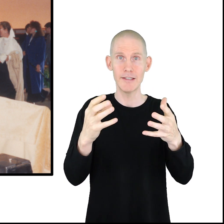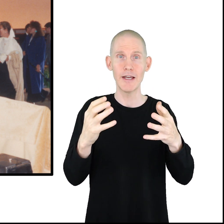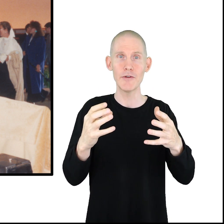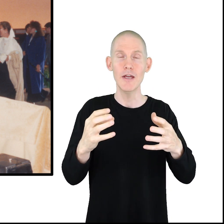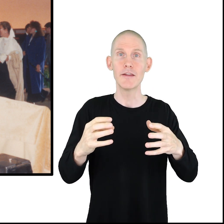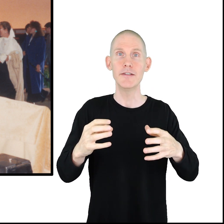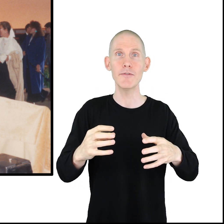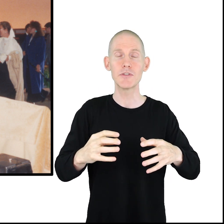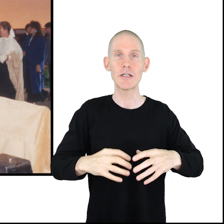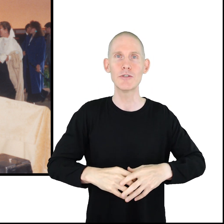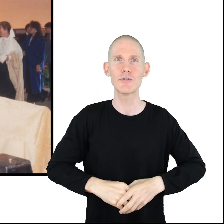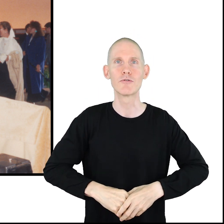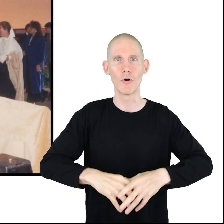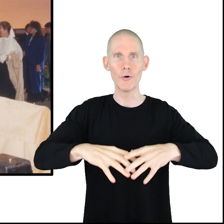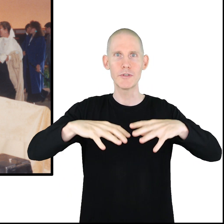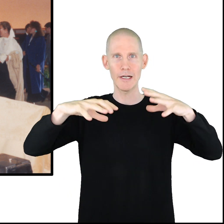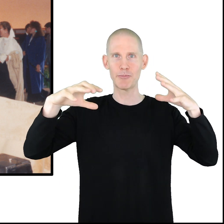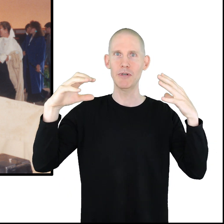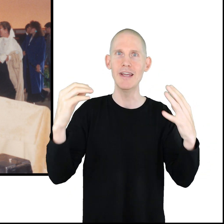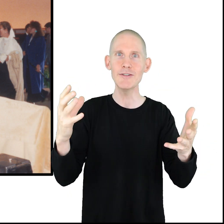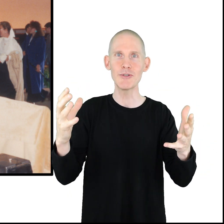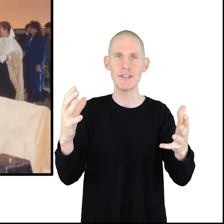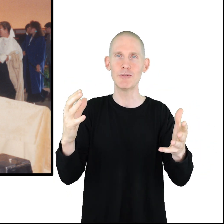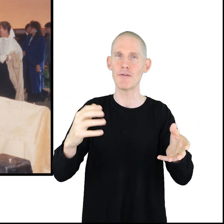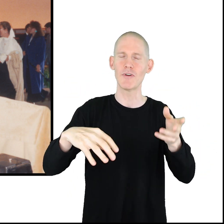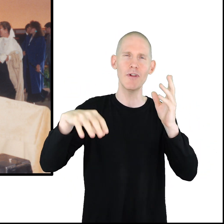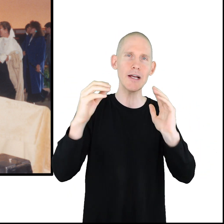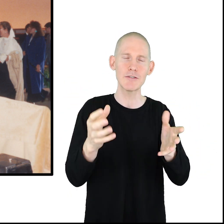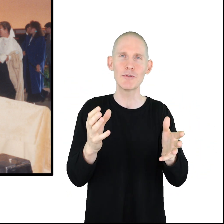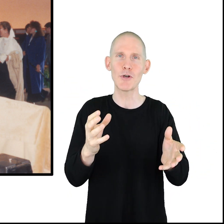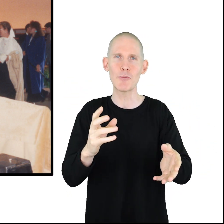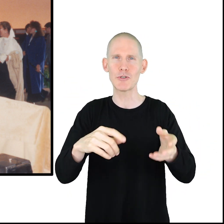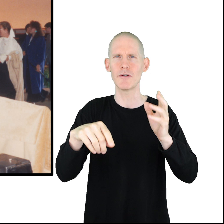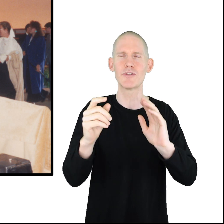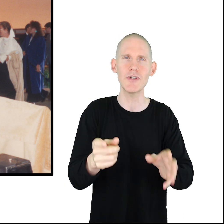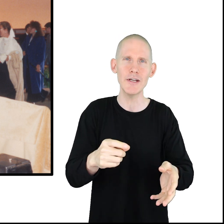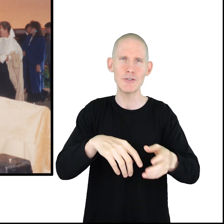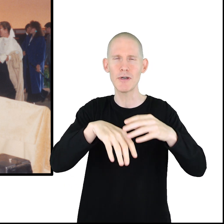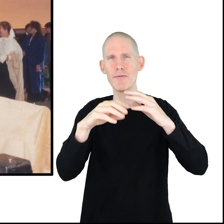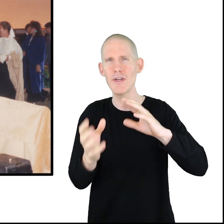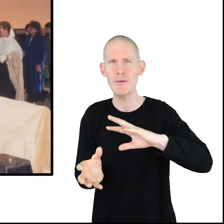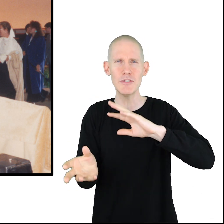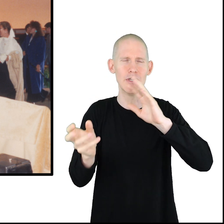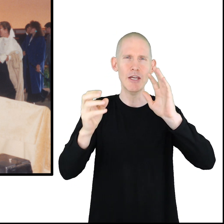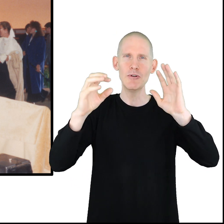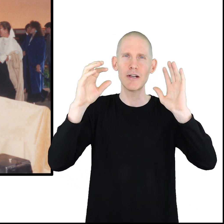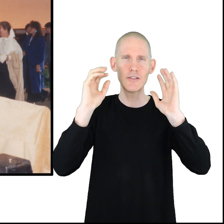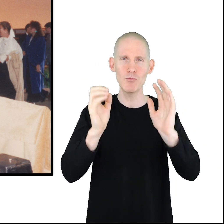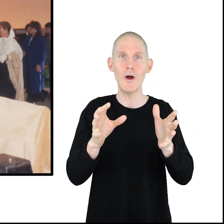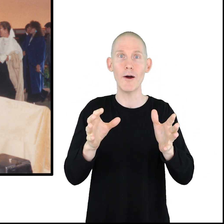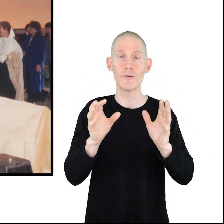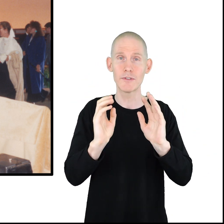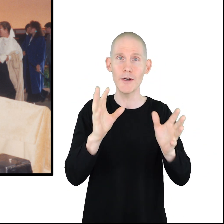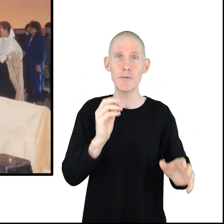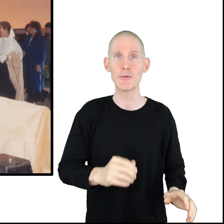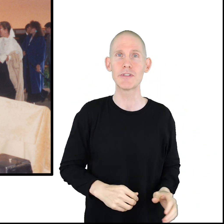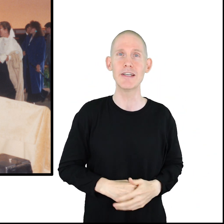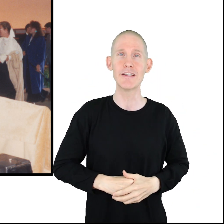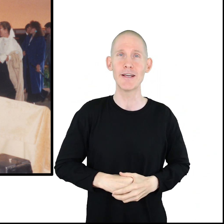together, the deaf section just grows exponentially. So you have lots of interpreters, you have signers, you got family, you got, wow, a ton of people sitting in the deaf